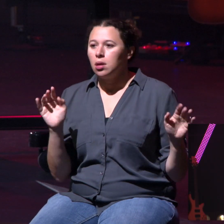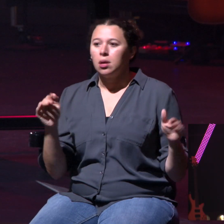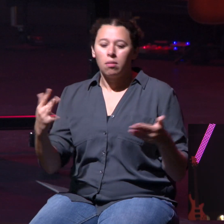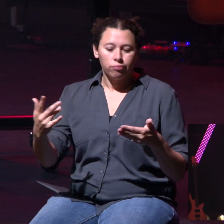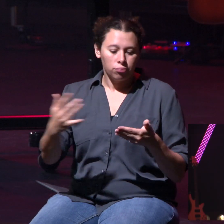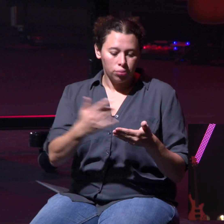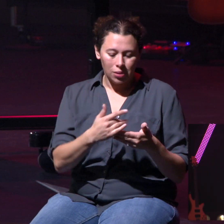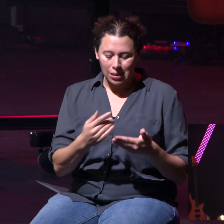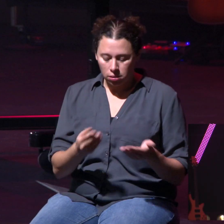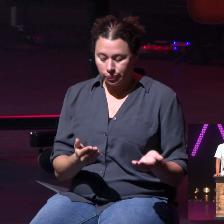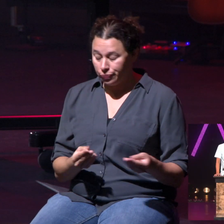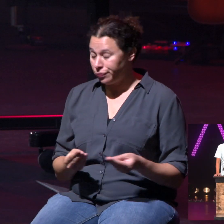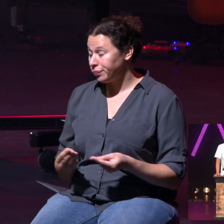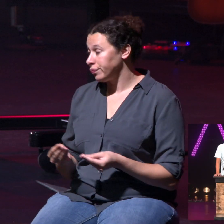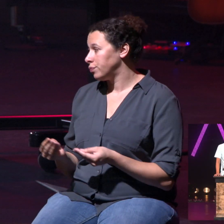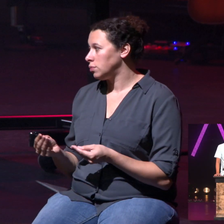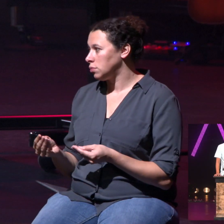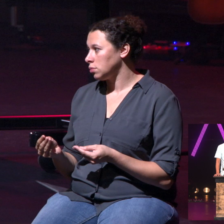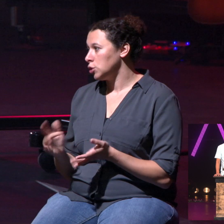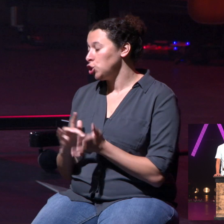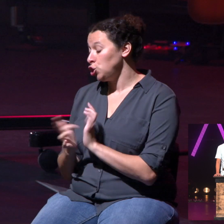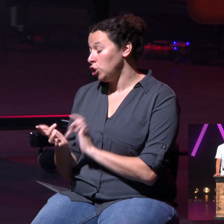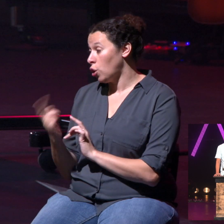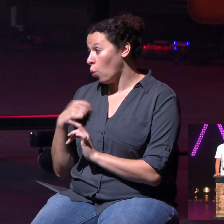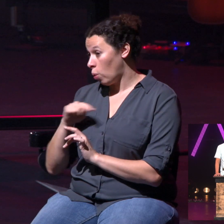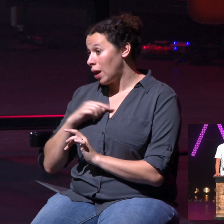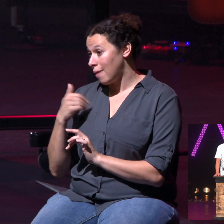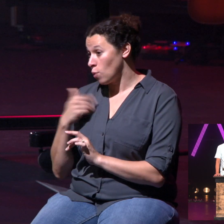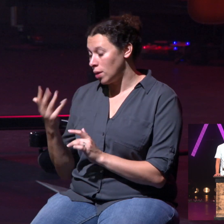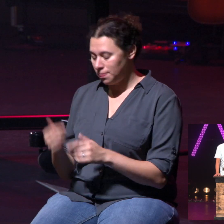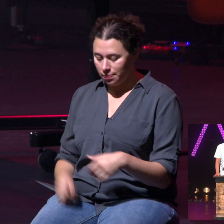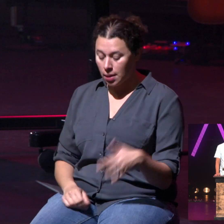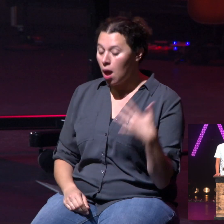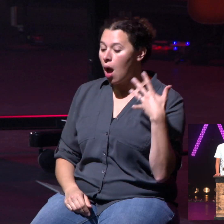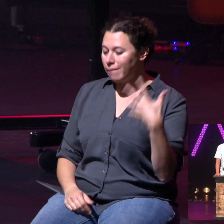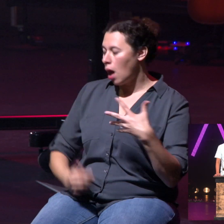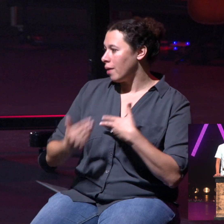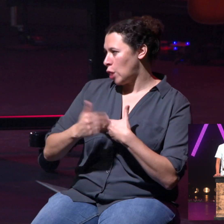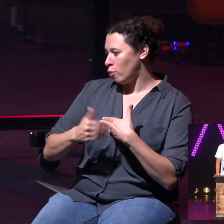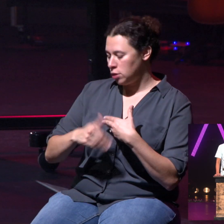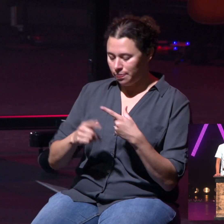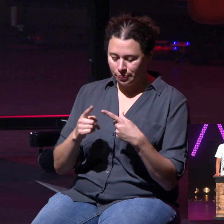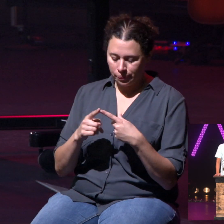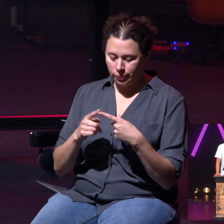said. It says, when they had found out, they said, here's what we have. We have 5 loaves and 2 fish.